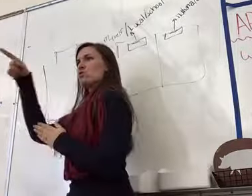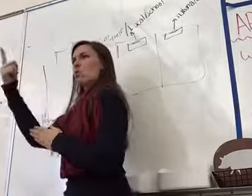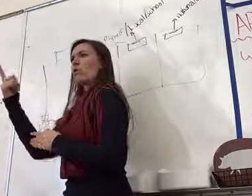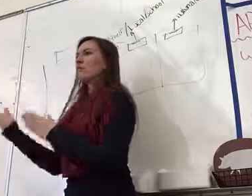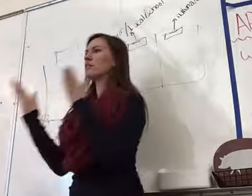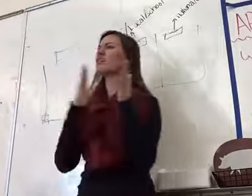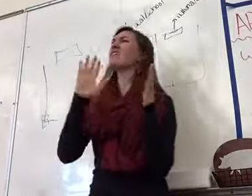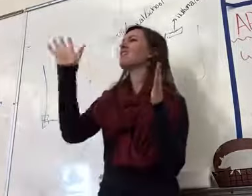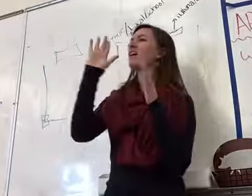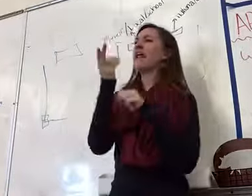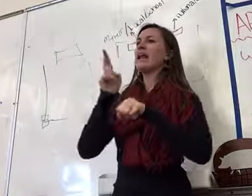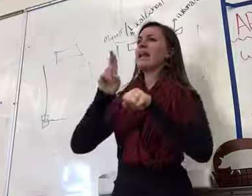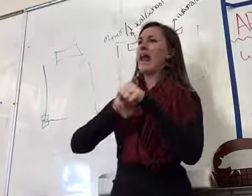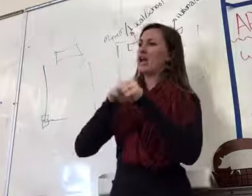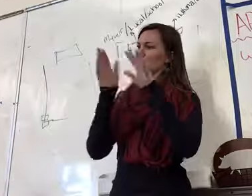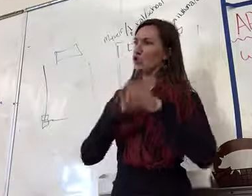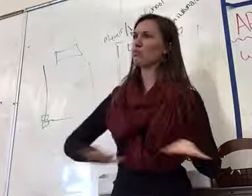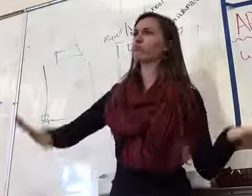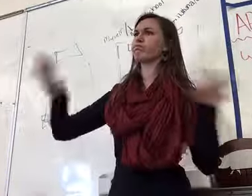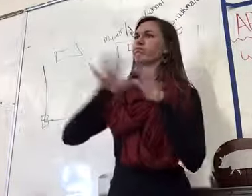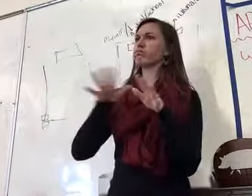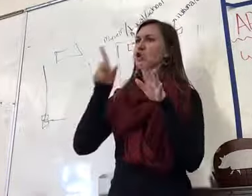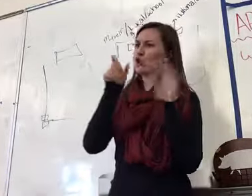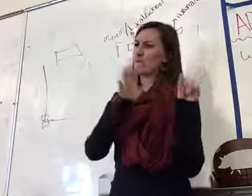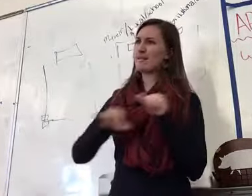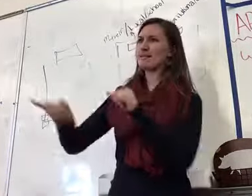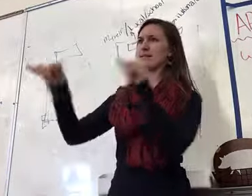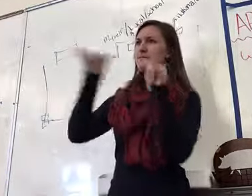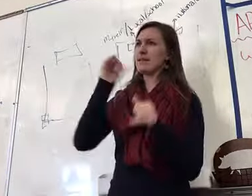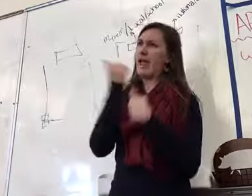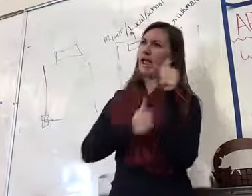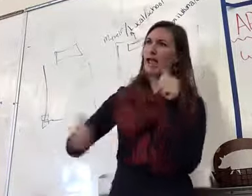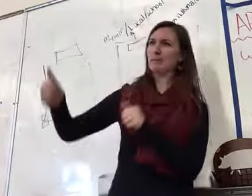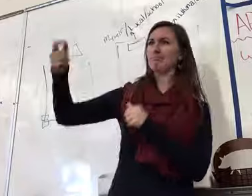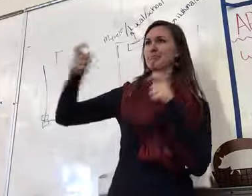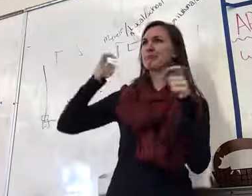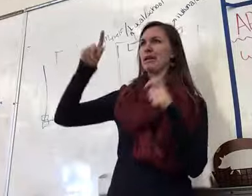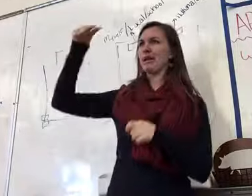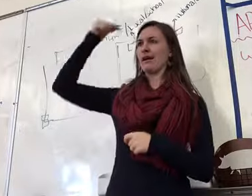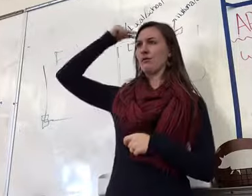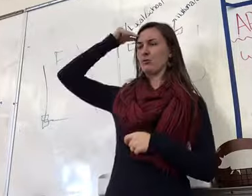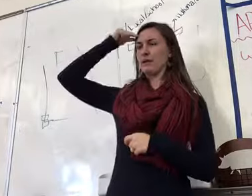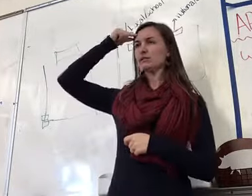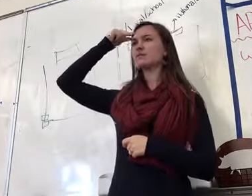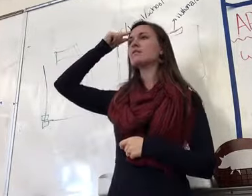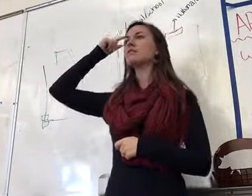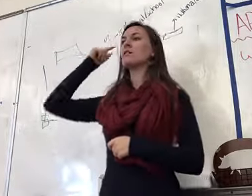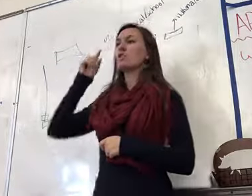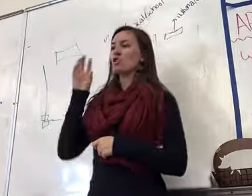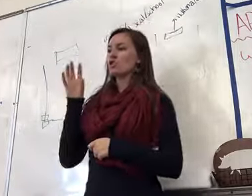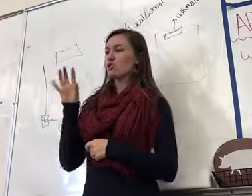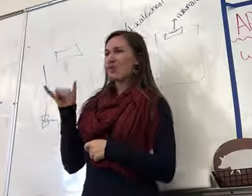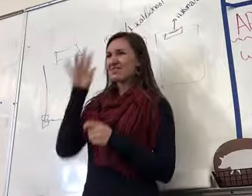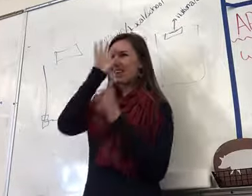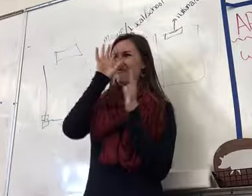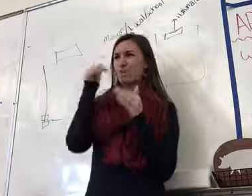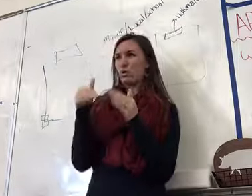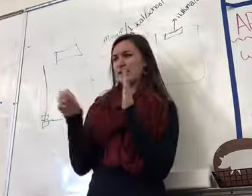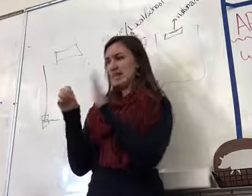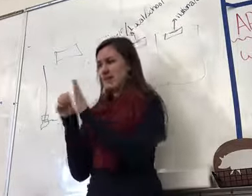it solo and it's not talking about political parties, federalism is the separation between the national government and the state government. So whose